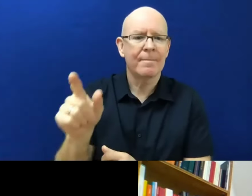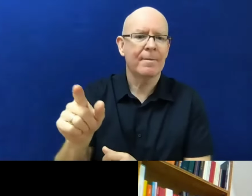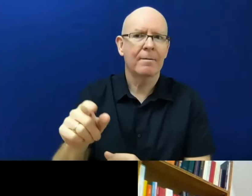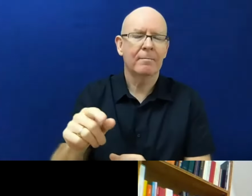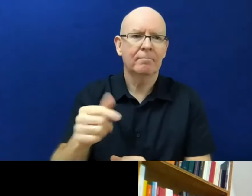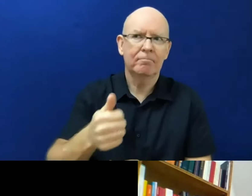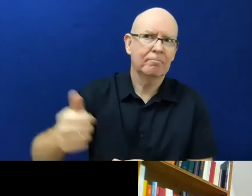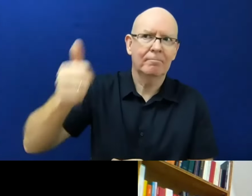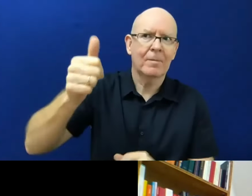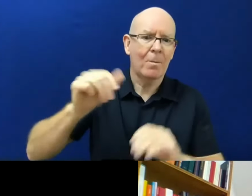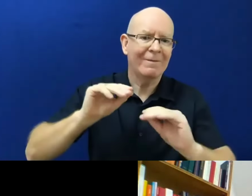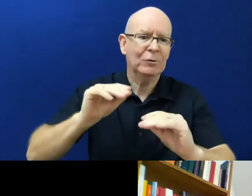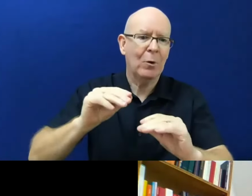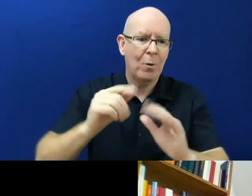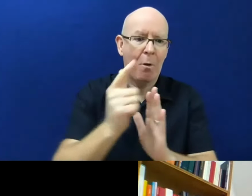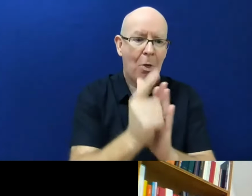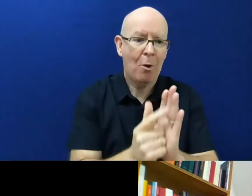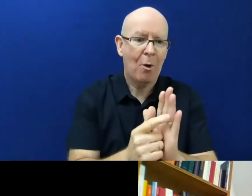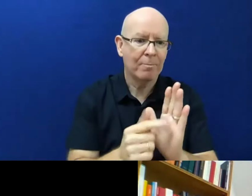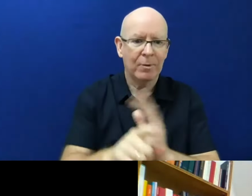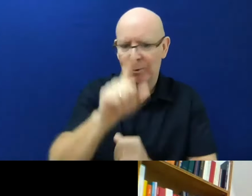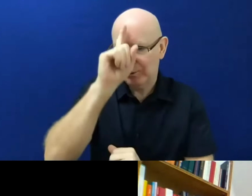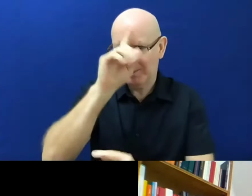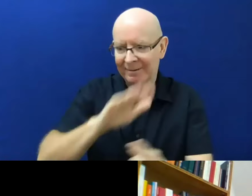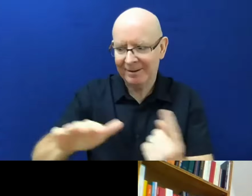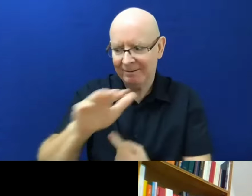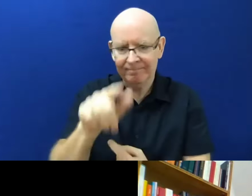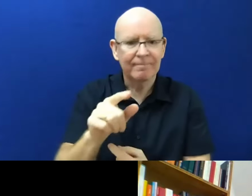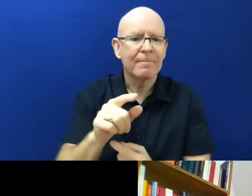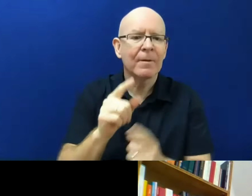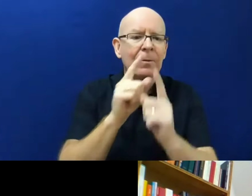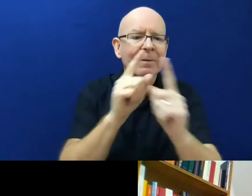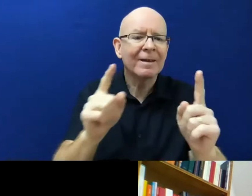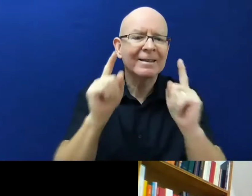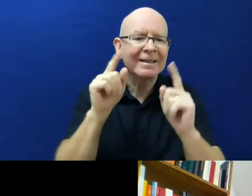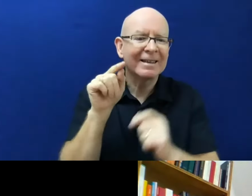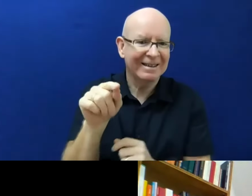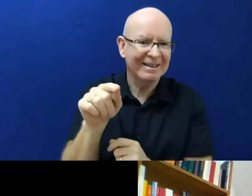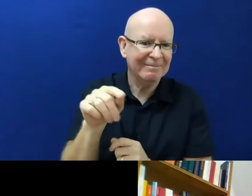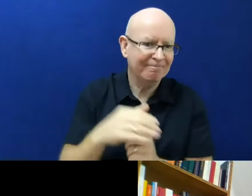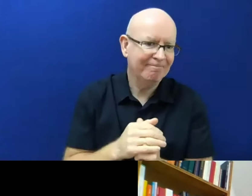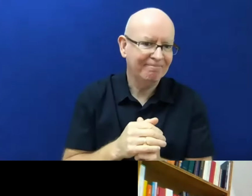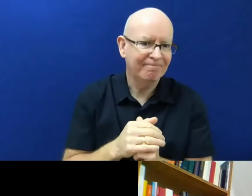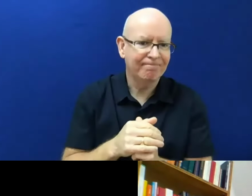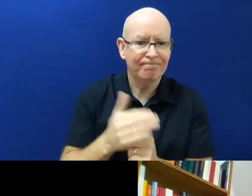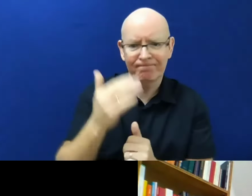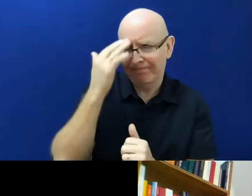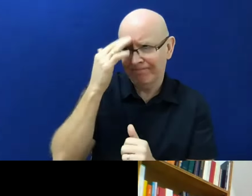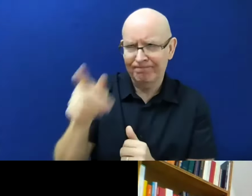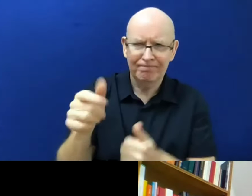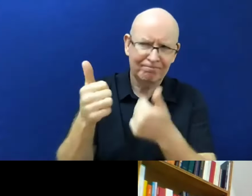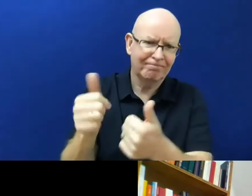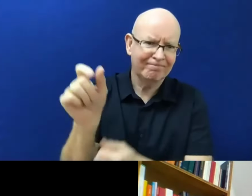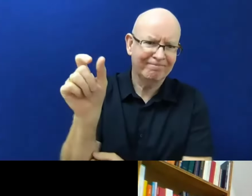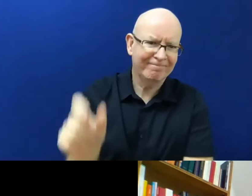also known to us very well as the former chair of the United Nations Committee on the Rights